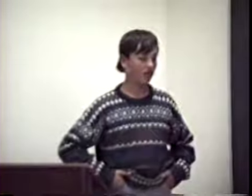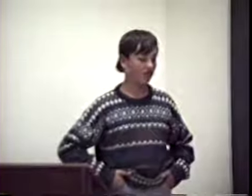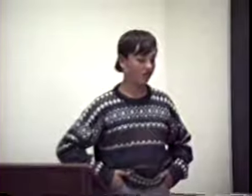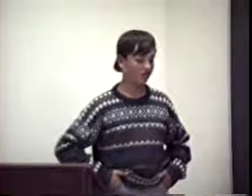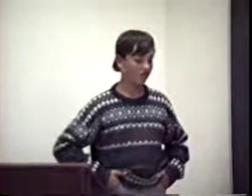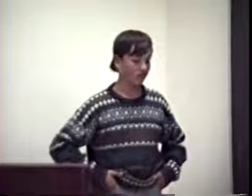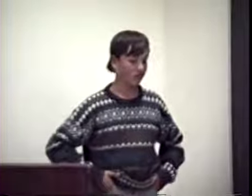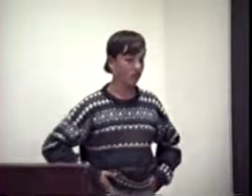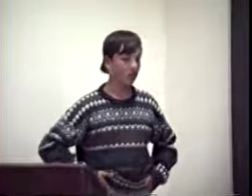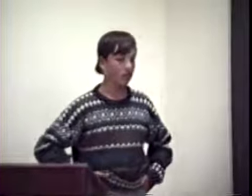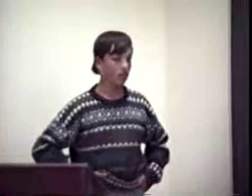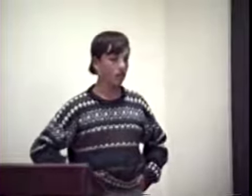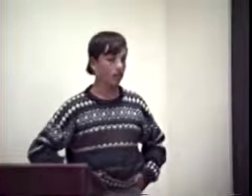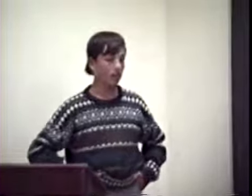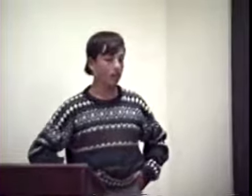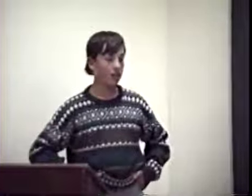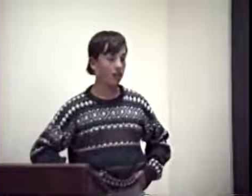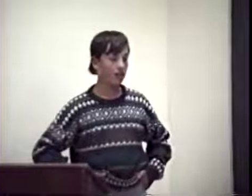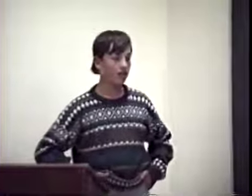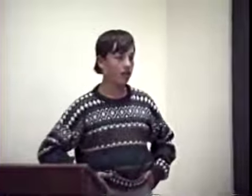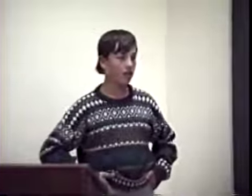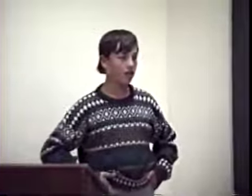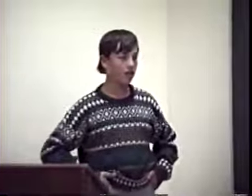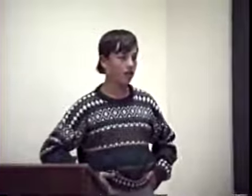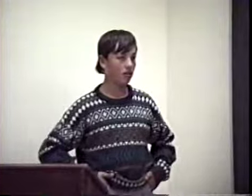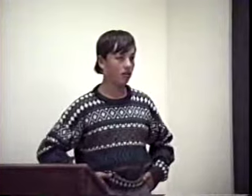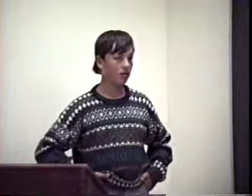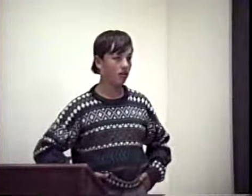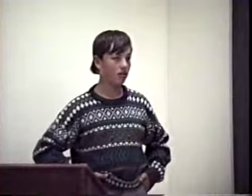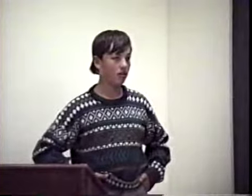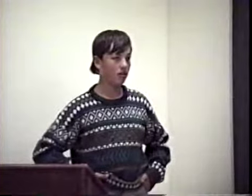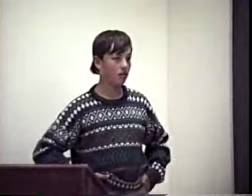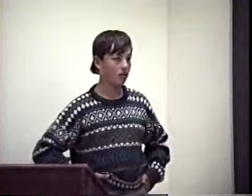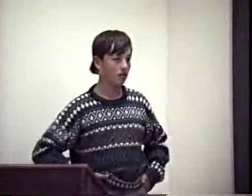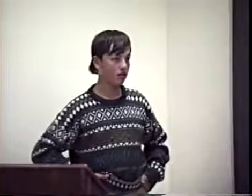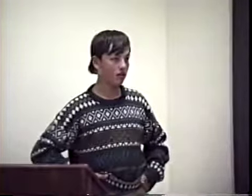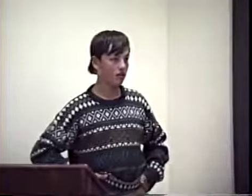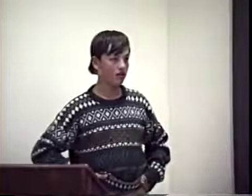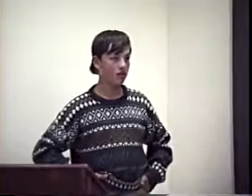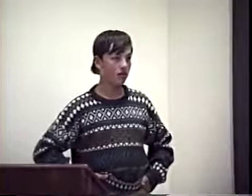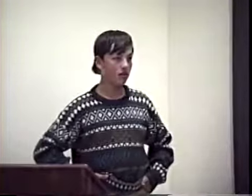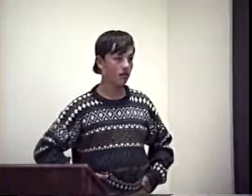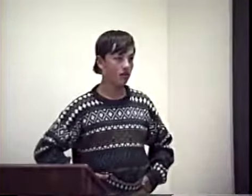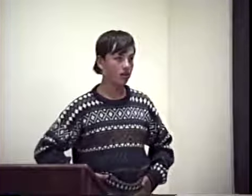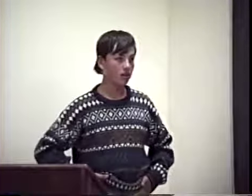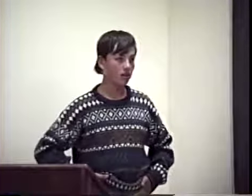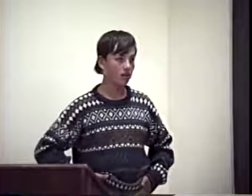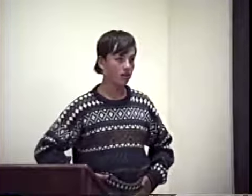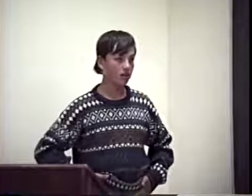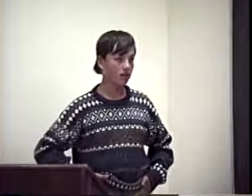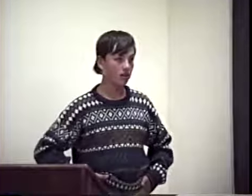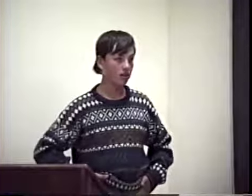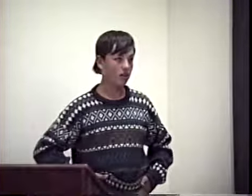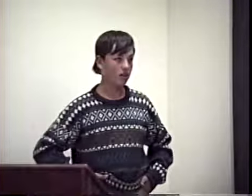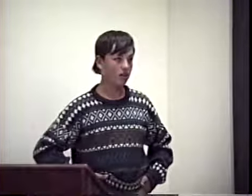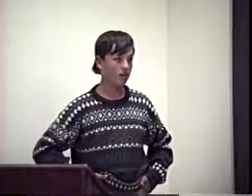students, college students, and everybody that's a lot older than you? How do you feel as being in just your adolescence and